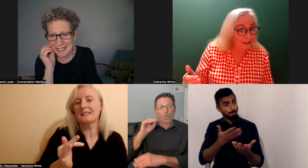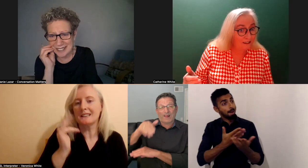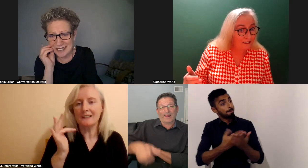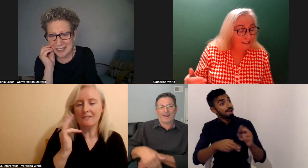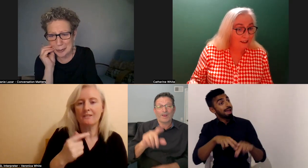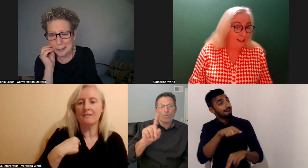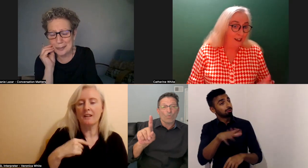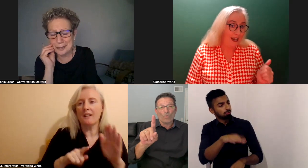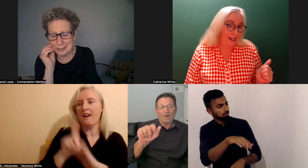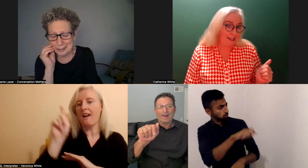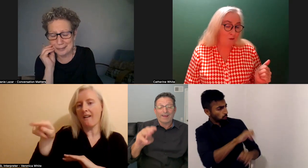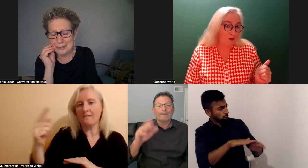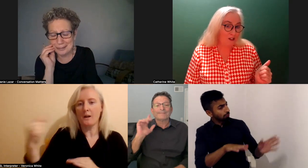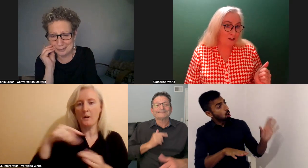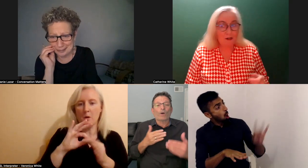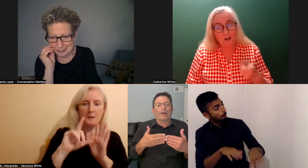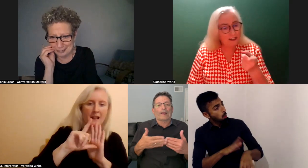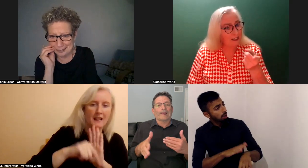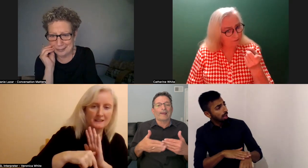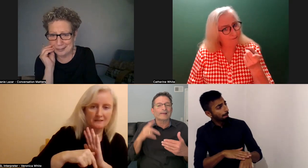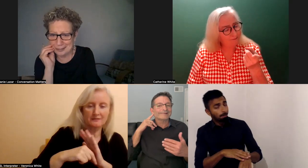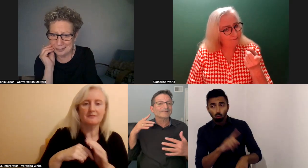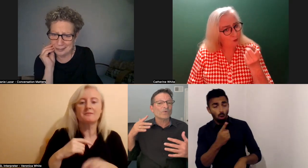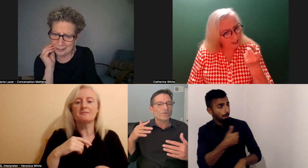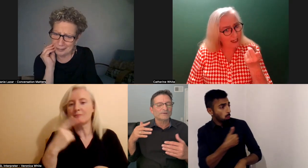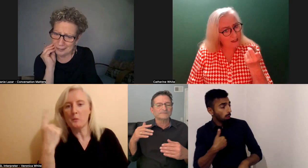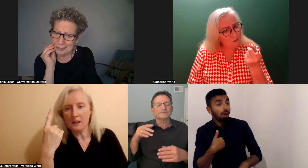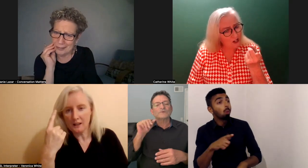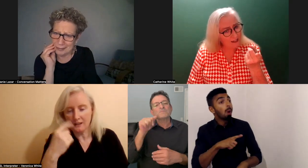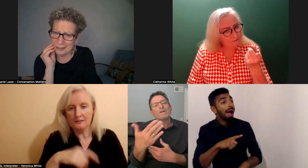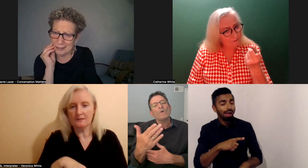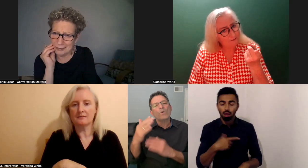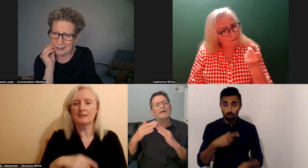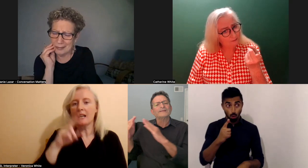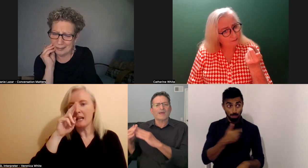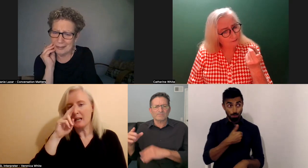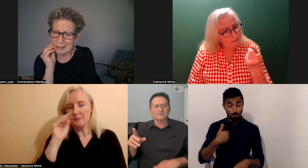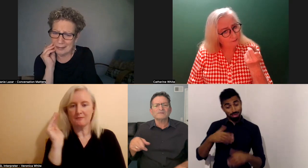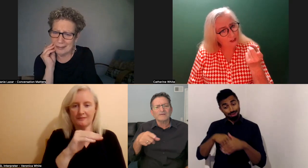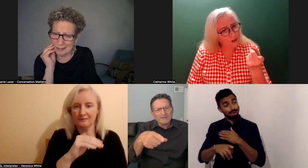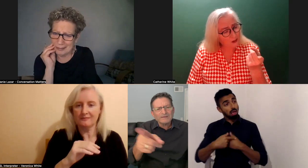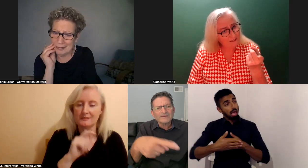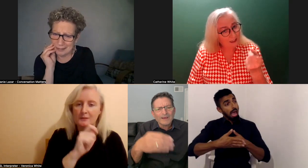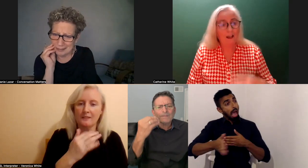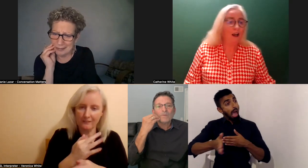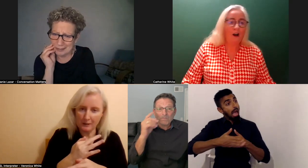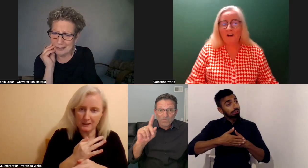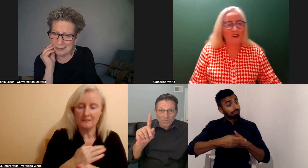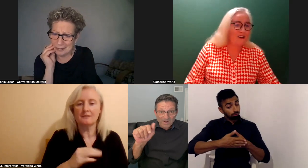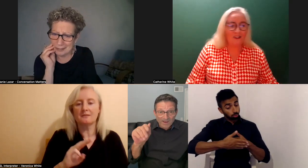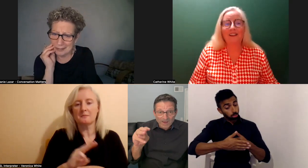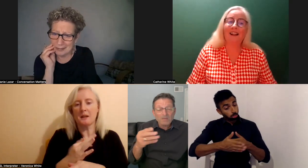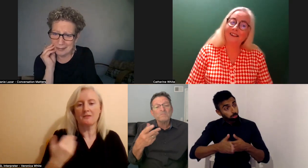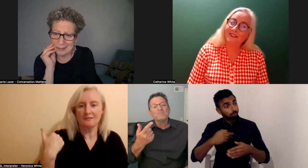squeak. And they would wake us up in the morning saying, 1 o'clock in the morning? What are you doing?